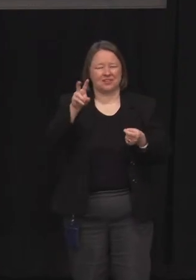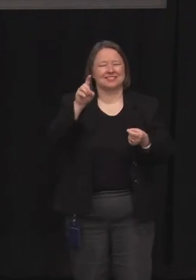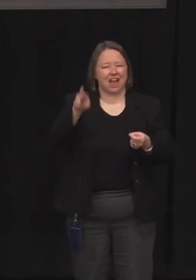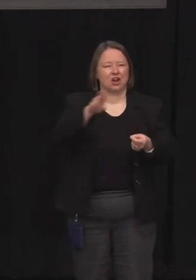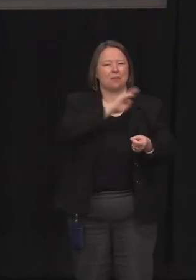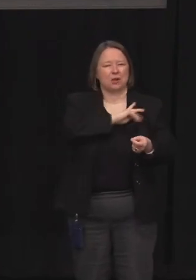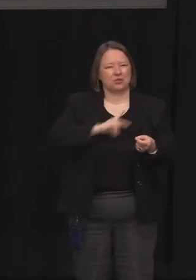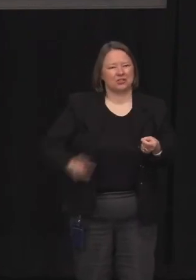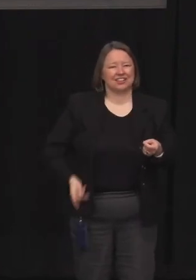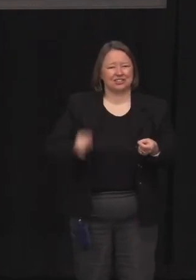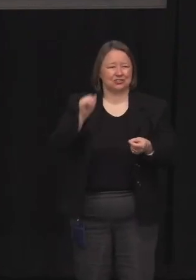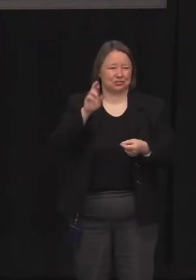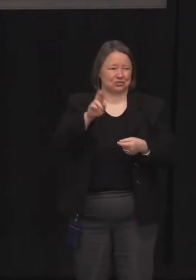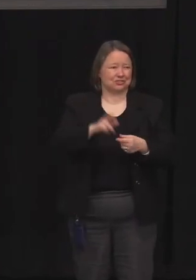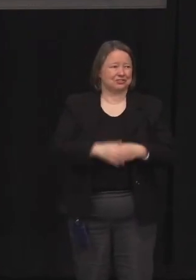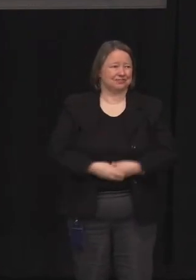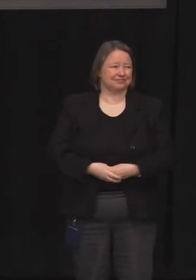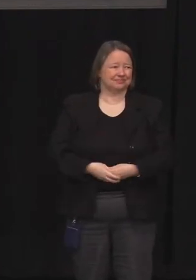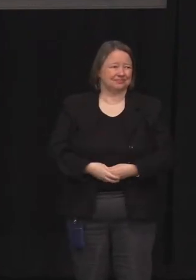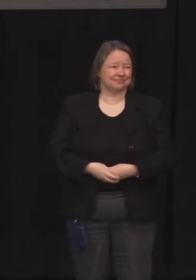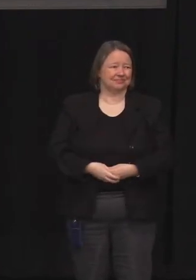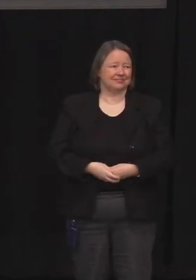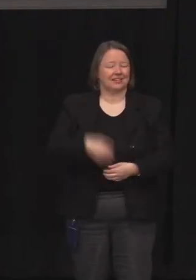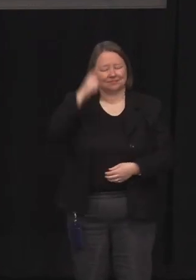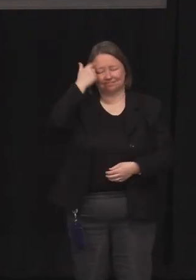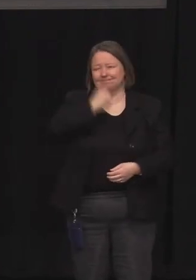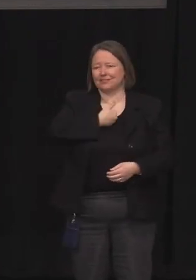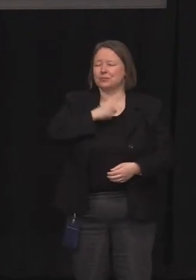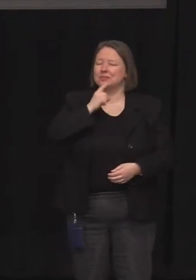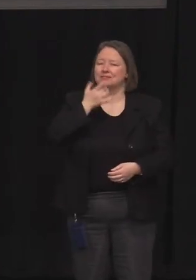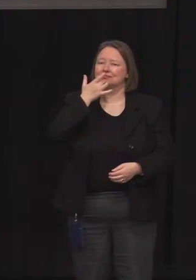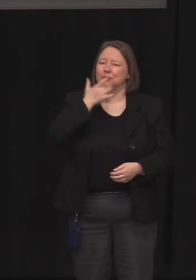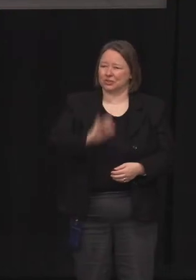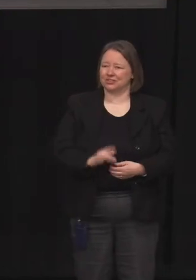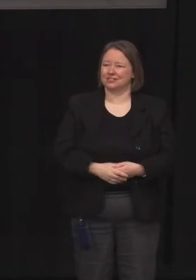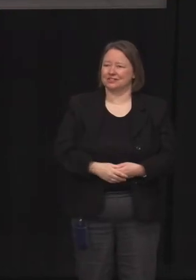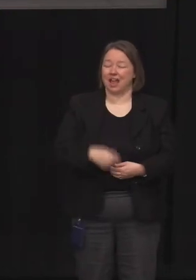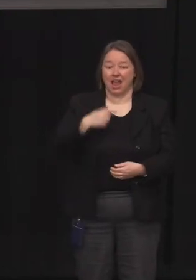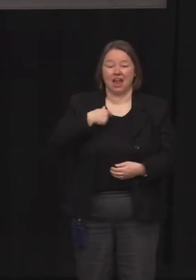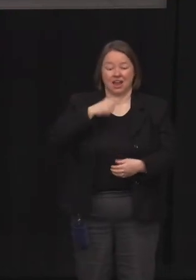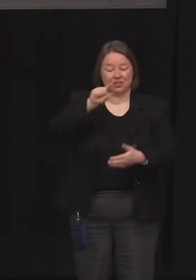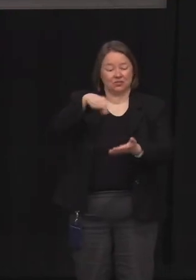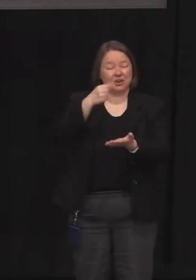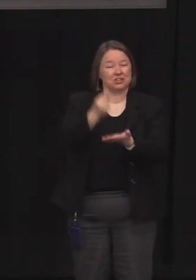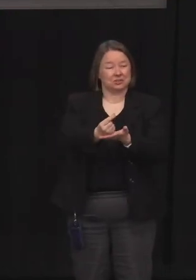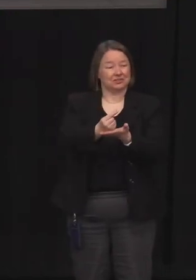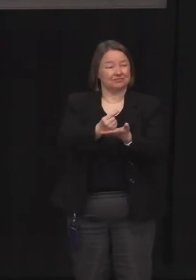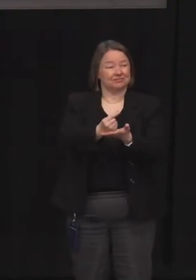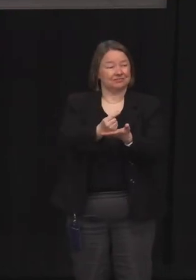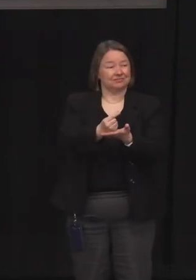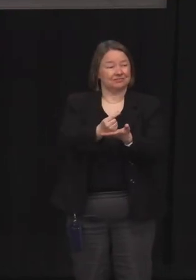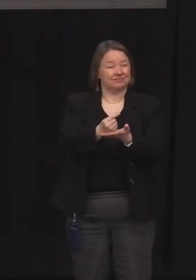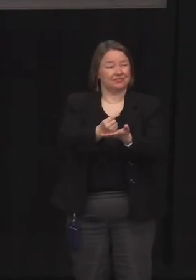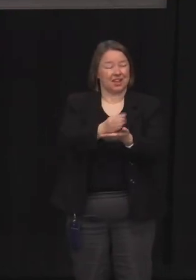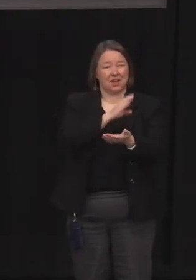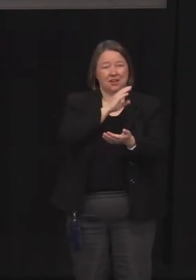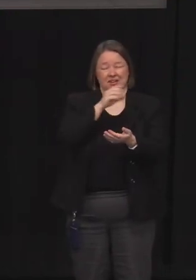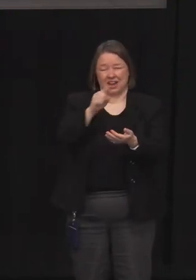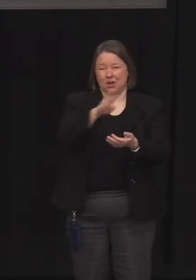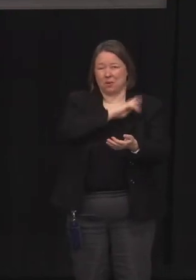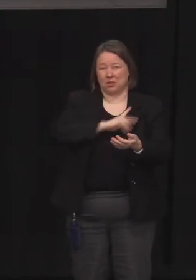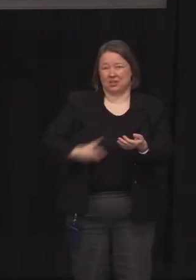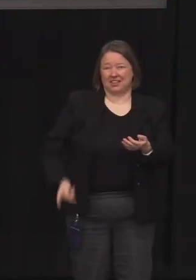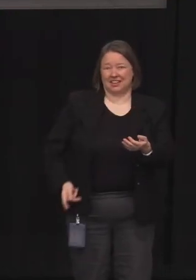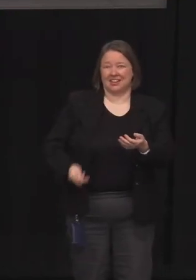Dr. Martin Luther King Jr. I consider myself fortunate in that I am a graduate of Dr. Martin Luther King